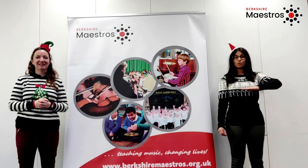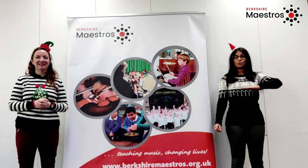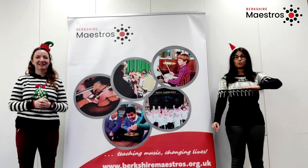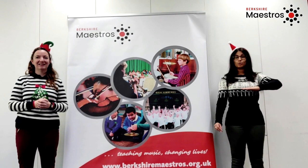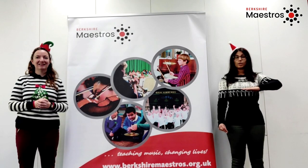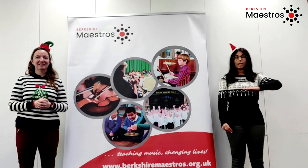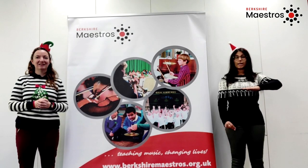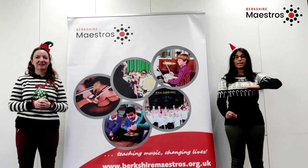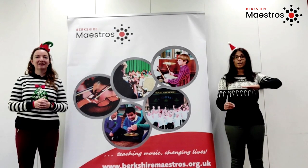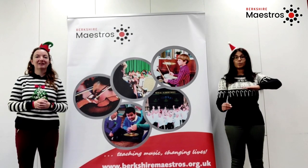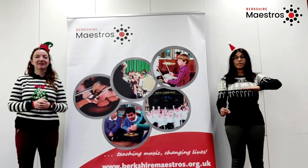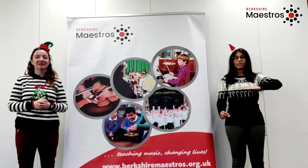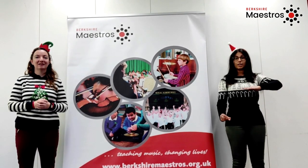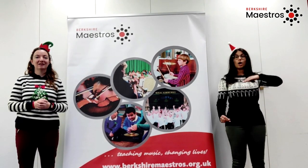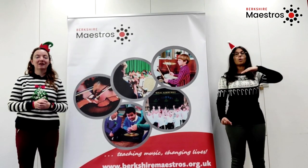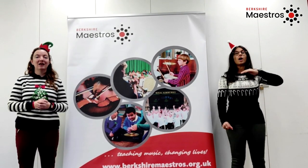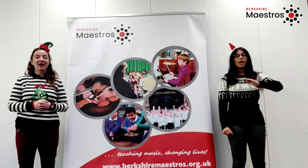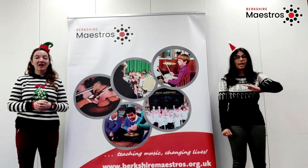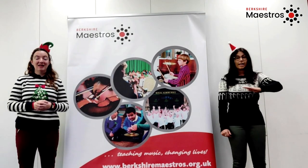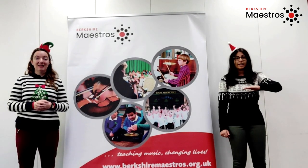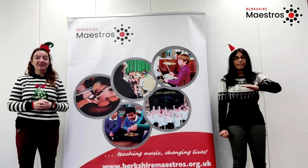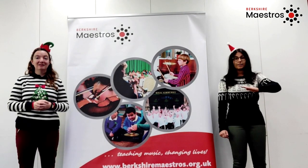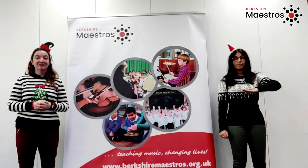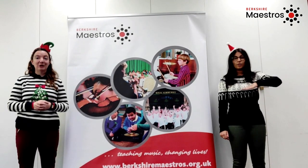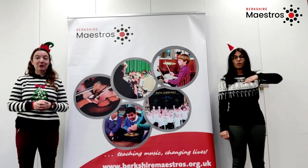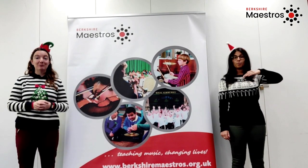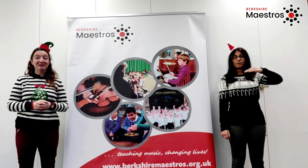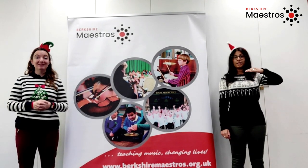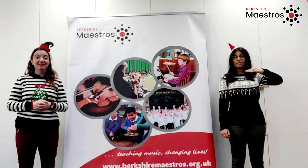Into, here we go. In the